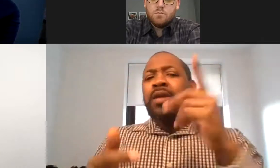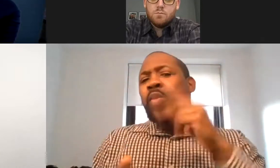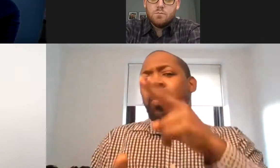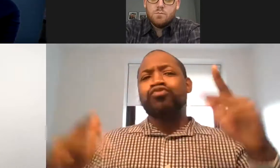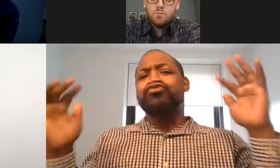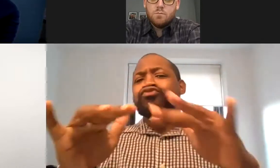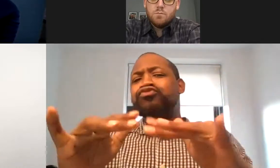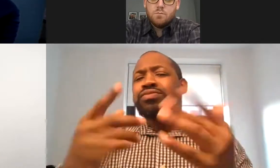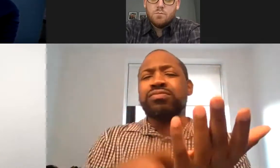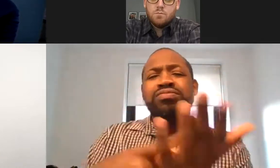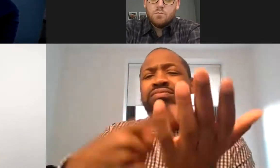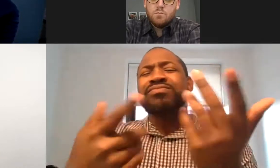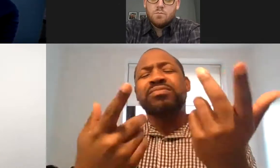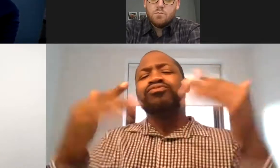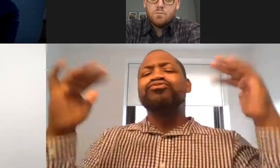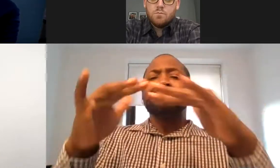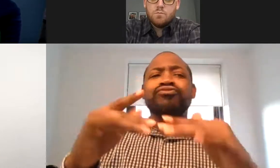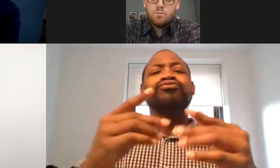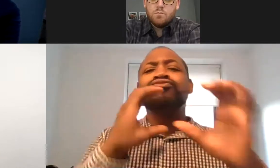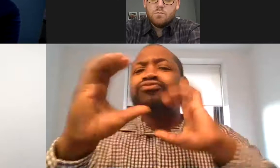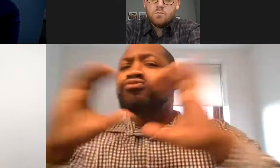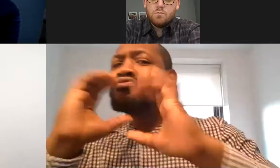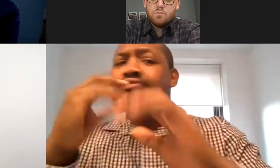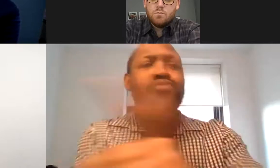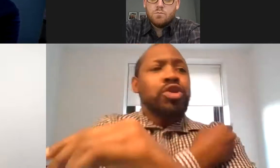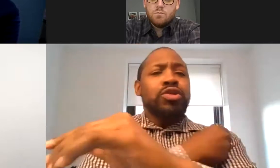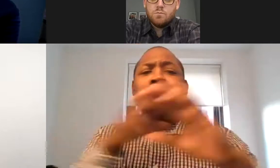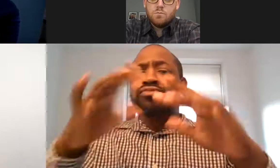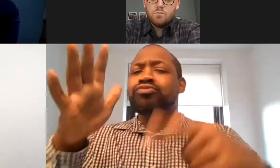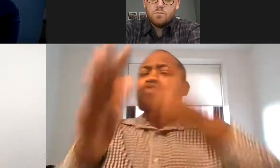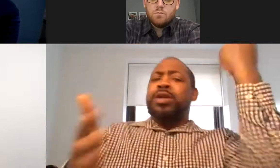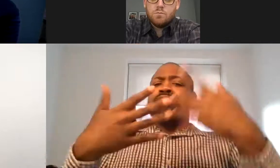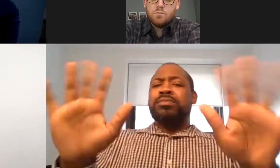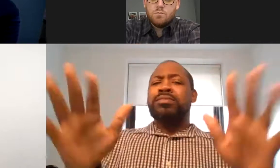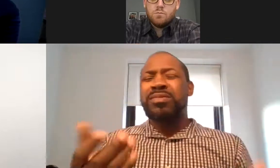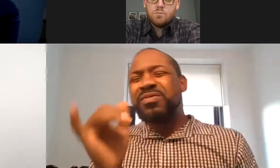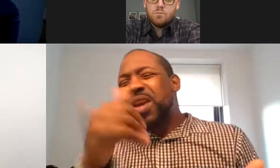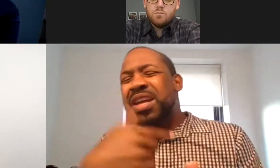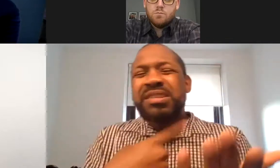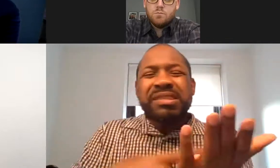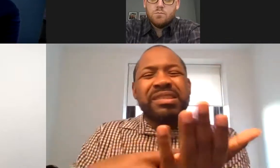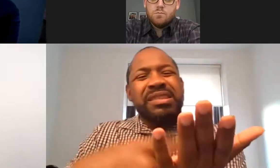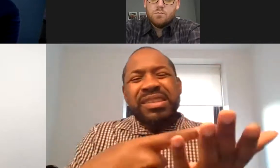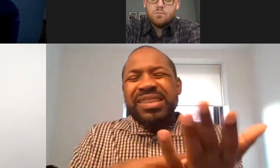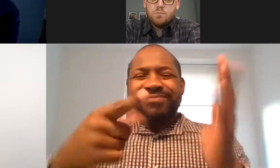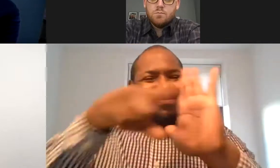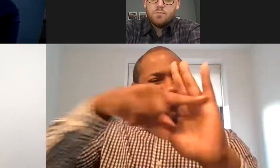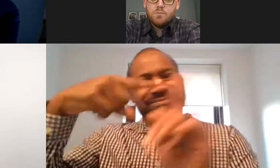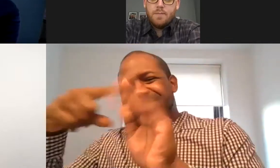it's not, a good idea to have that. So I want to make it so that we can get the word out so that everybody can come. So this is a back and